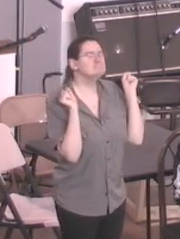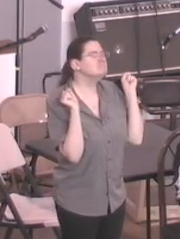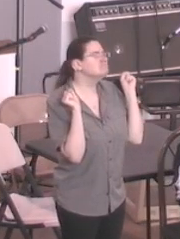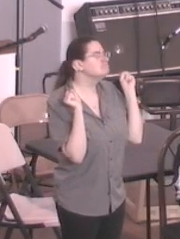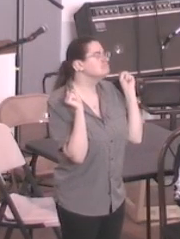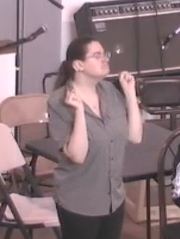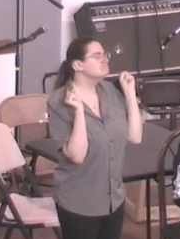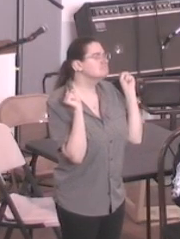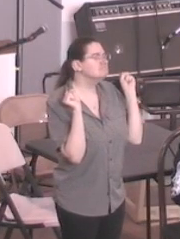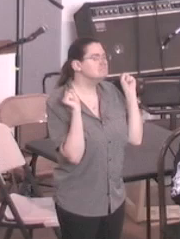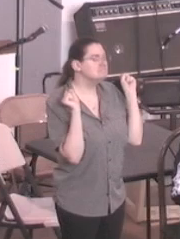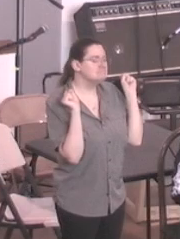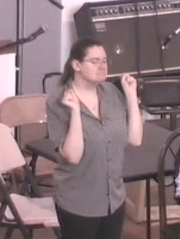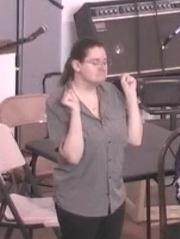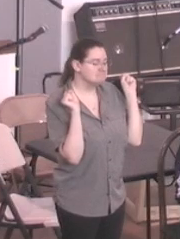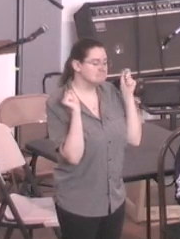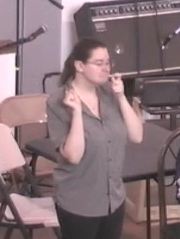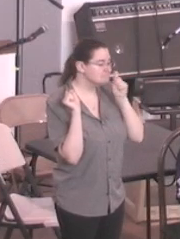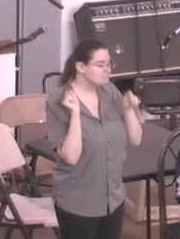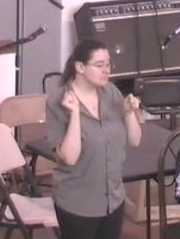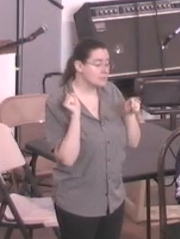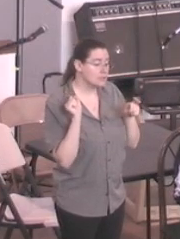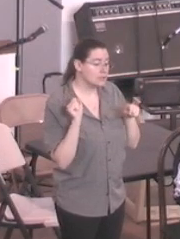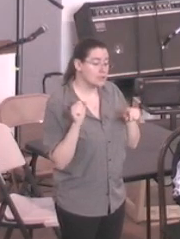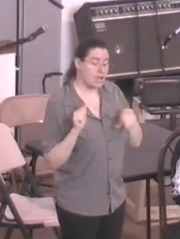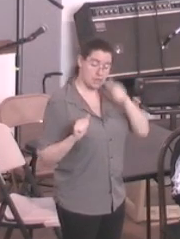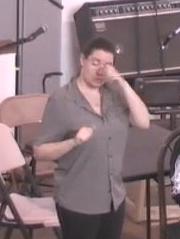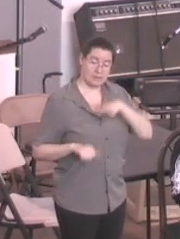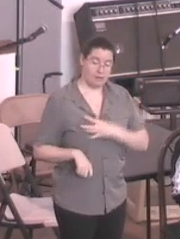done. Now there's a guy sitting in here